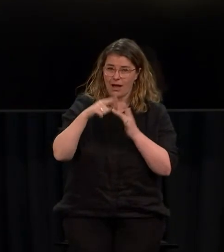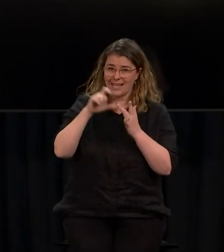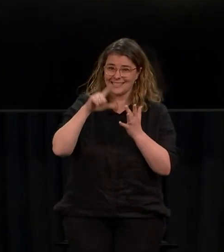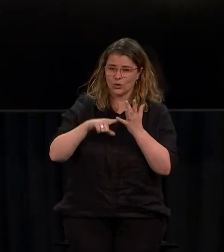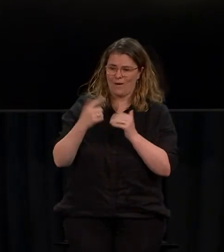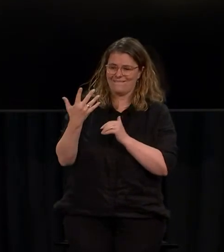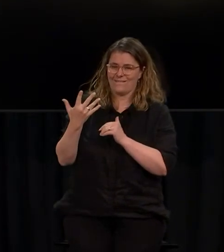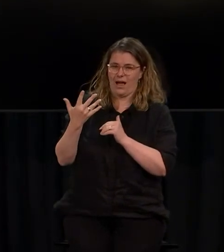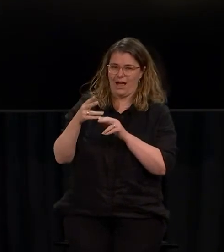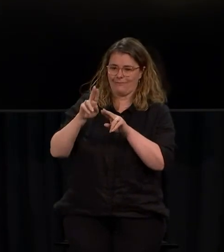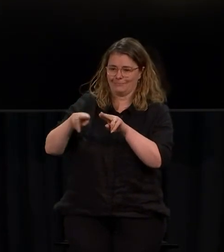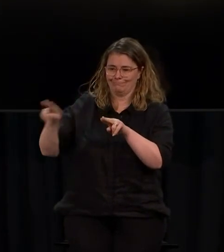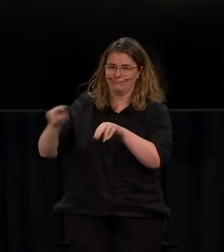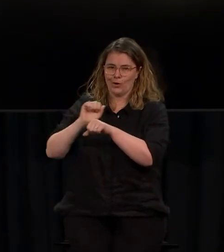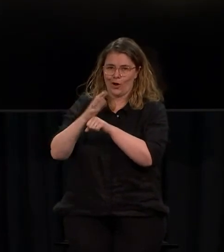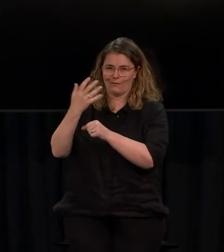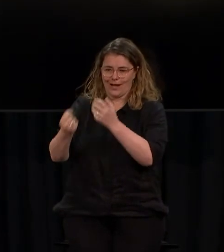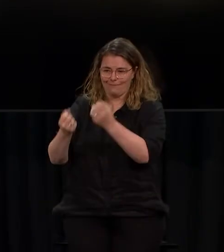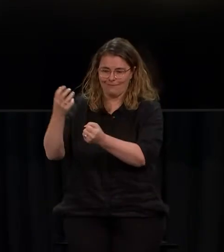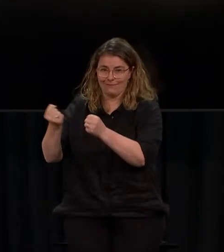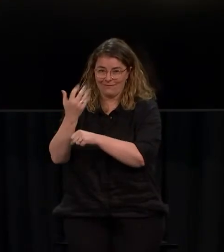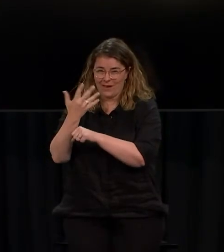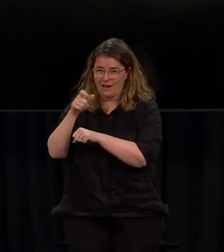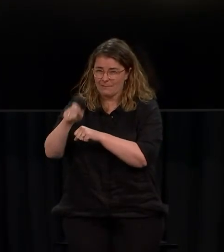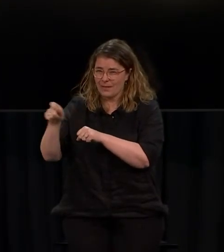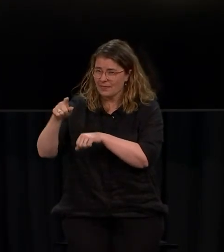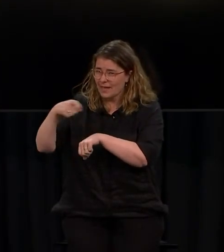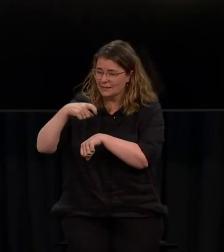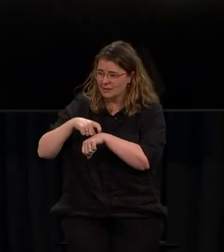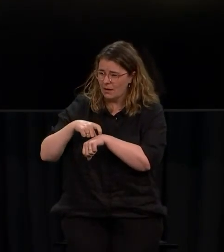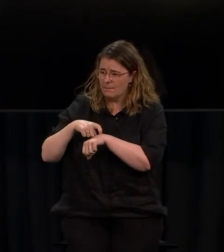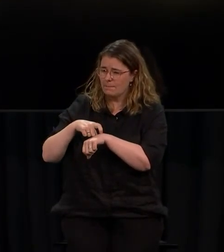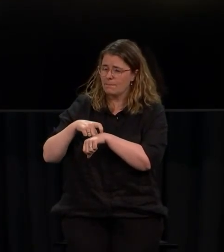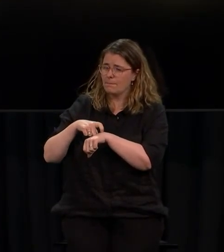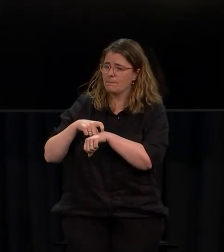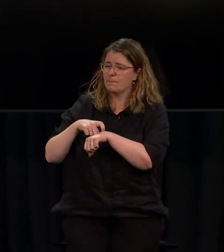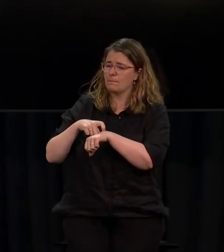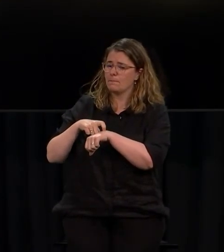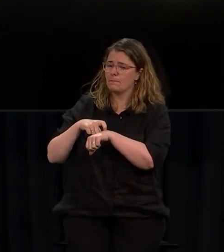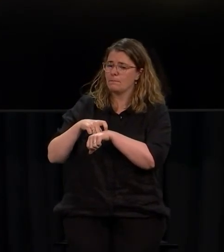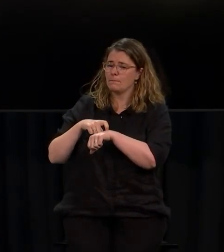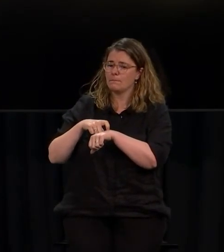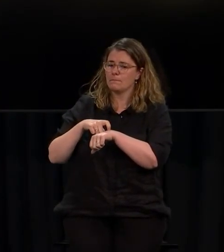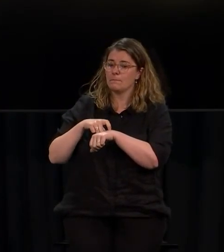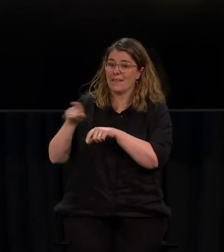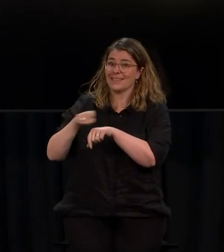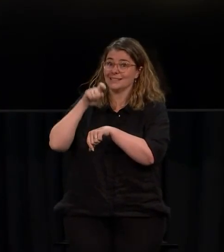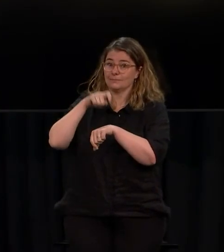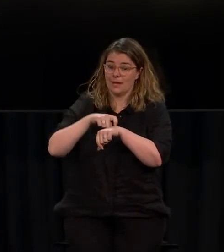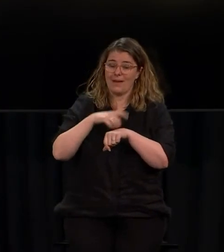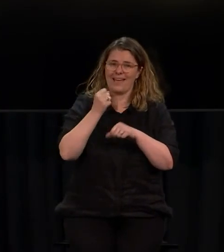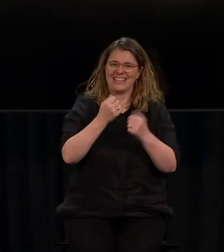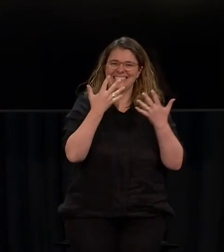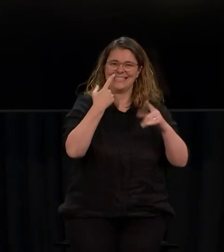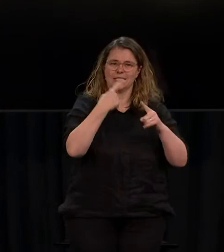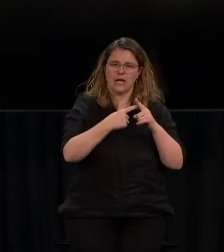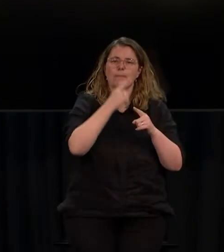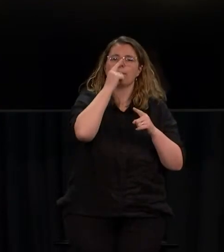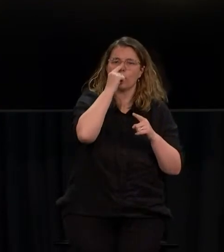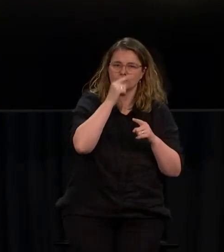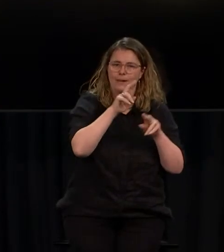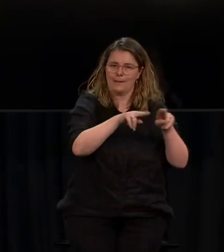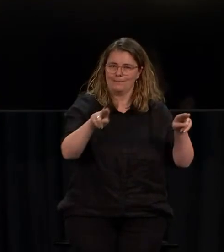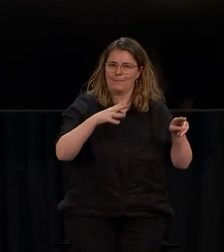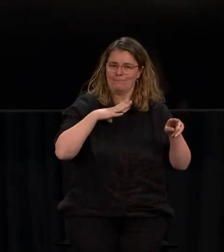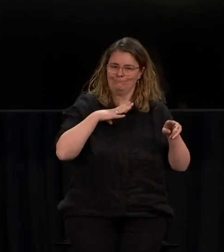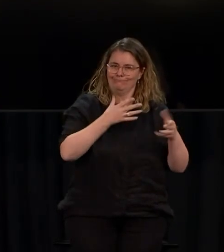beds occupied by COVID patients. At that time, we had 10 times that in terms of available ICU